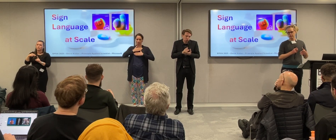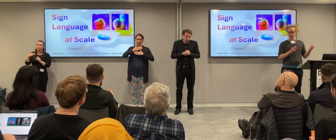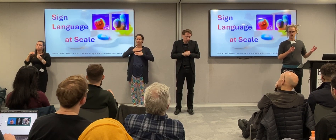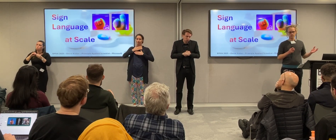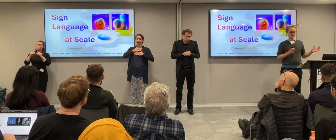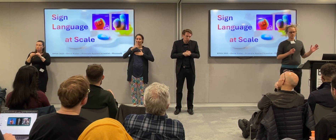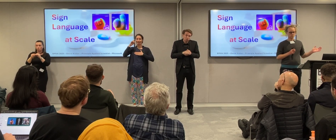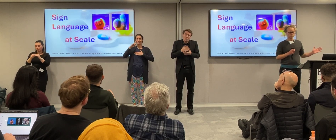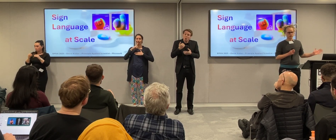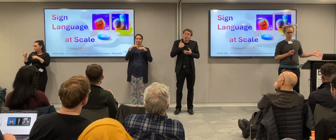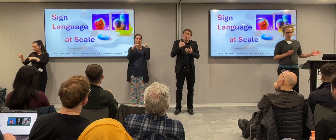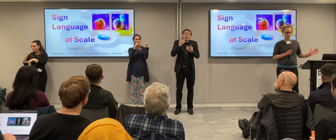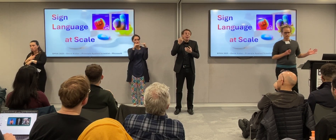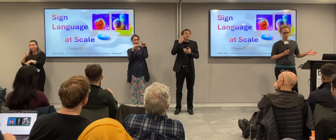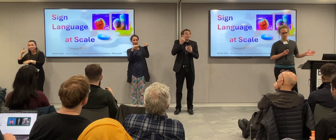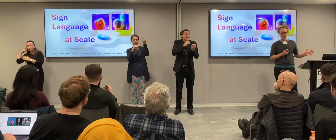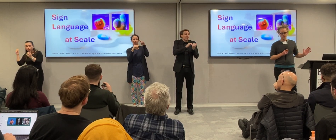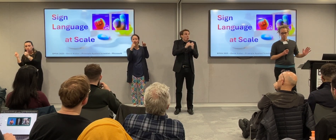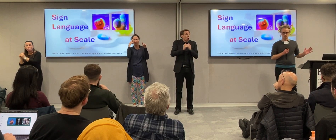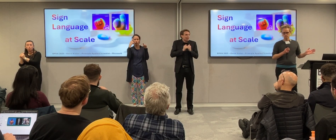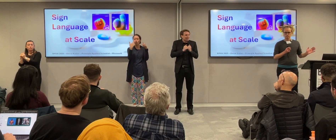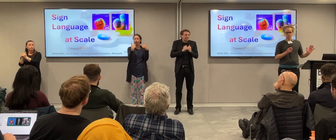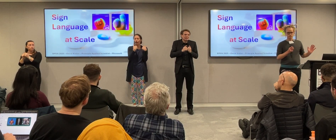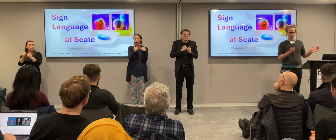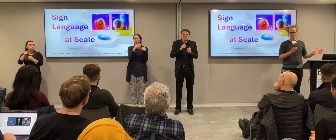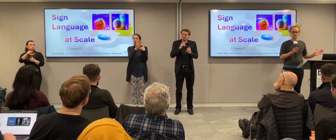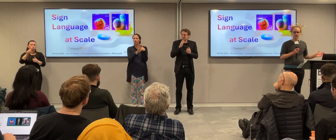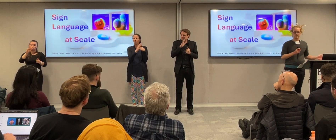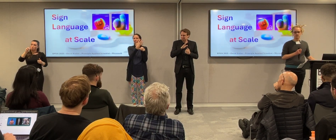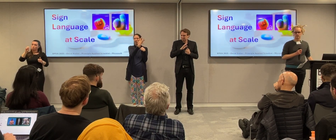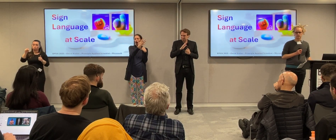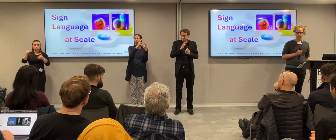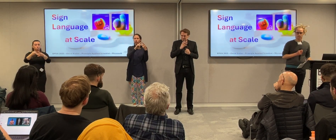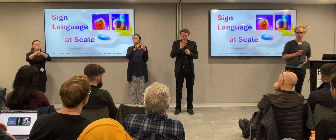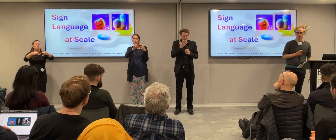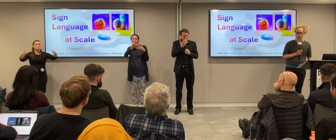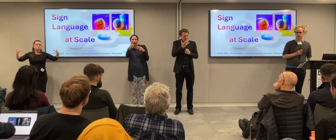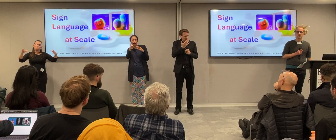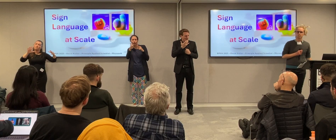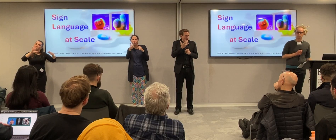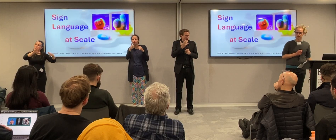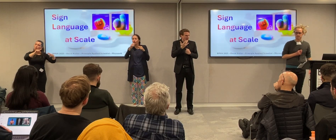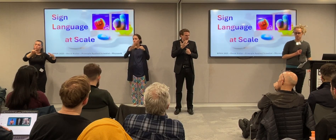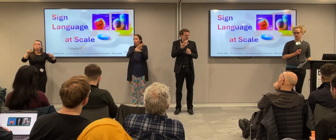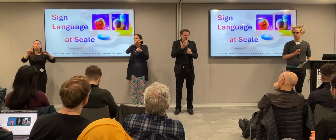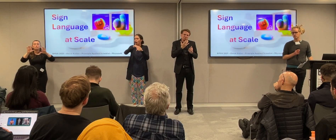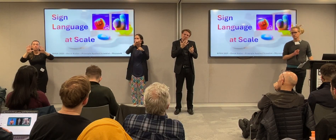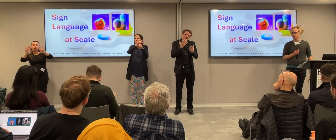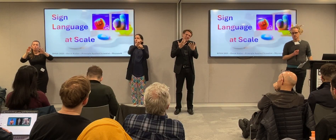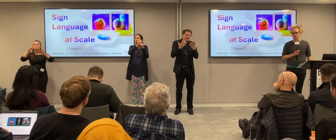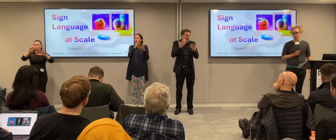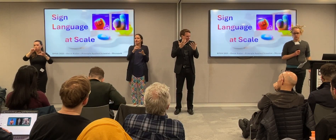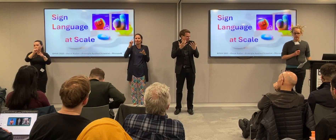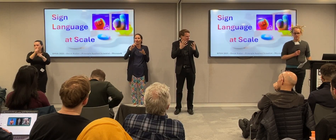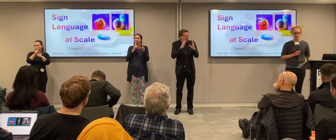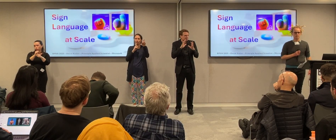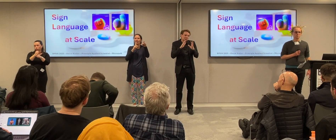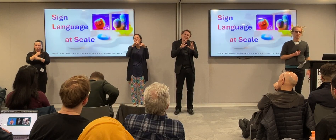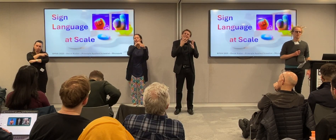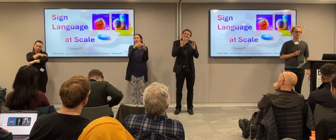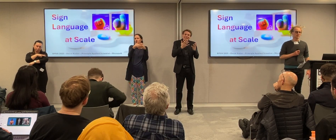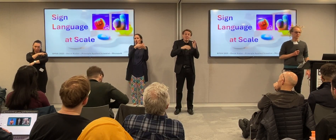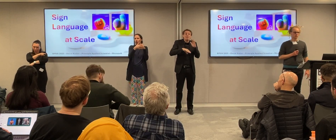my deaf colleagues, and we have about like 5 to 10 deaf full-time employees at Microsoft in the